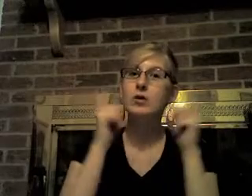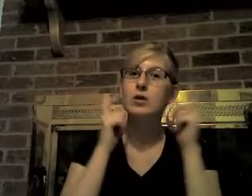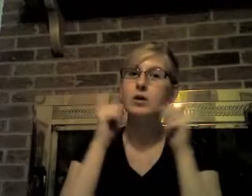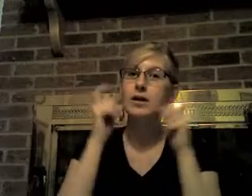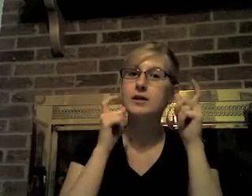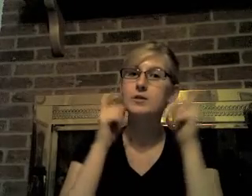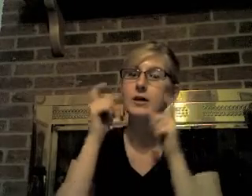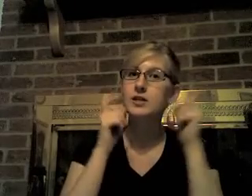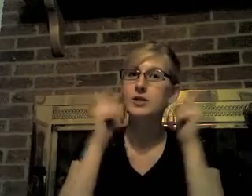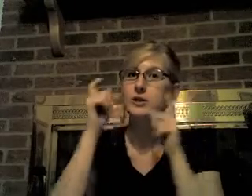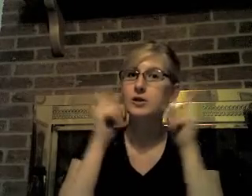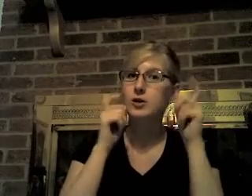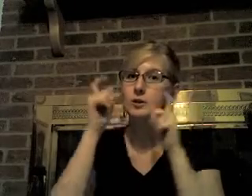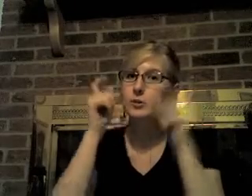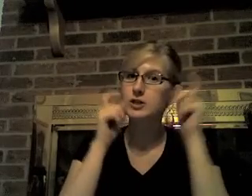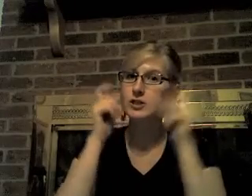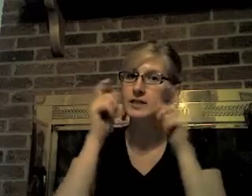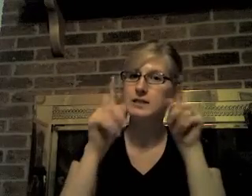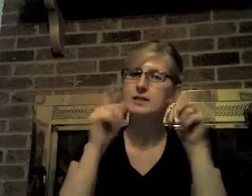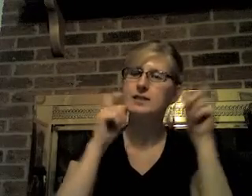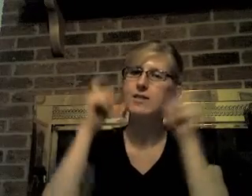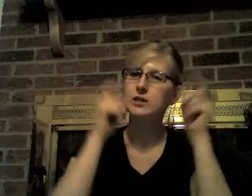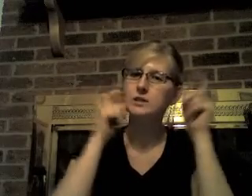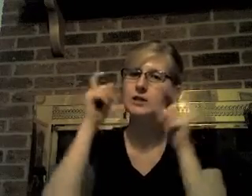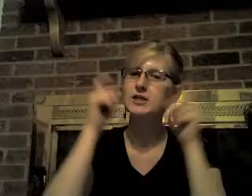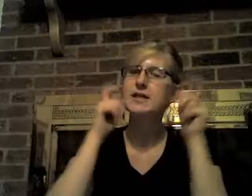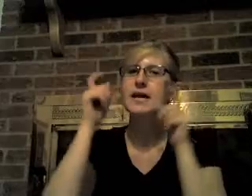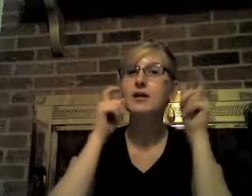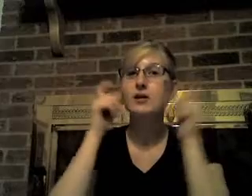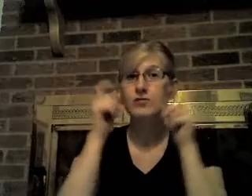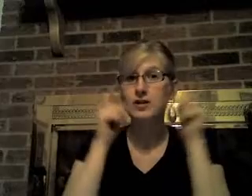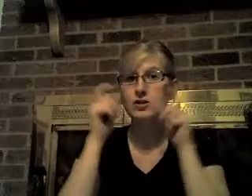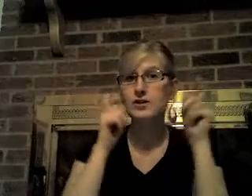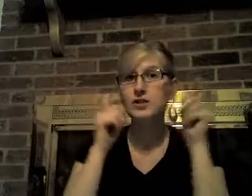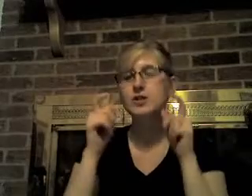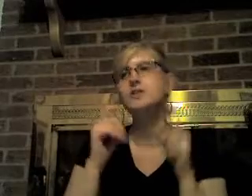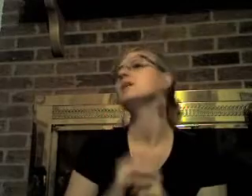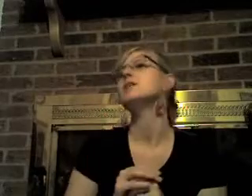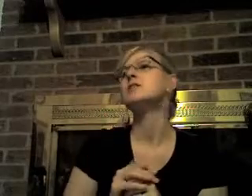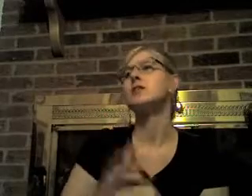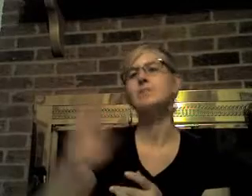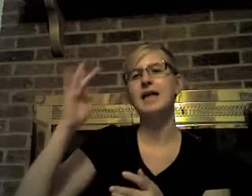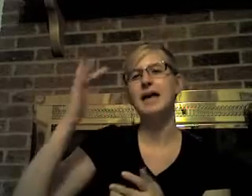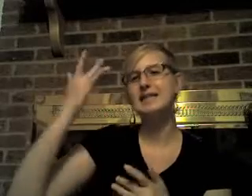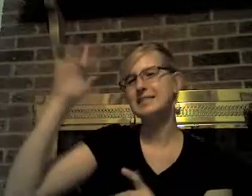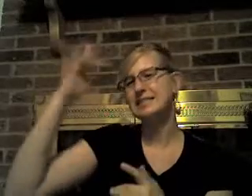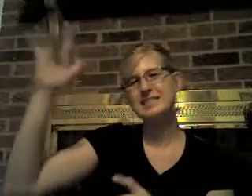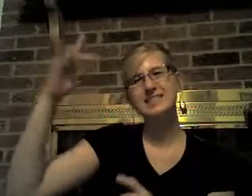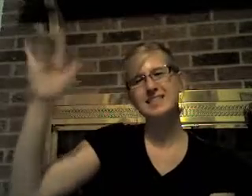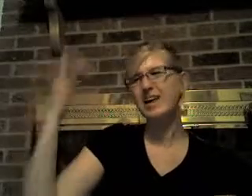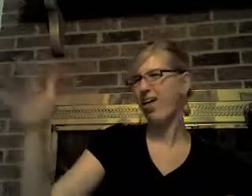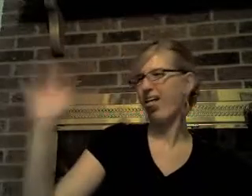non-manual expression, your expression. This is a sign for expression. Your facial features. So you can be like,